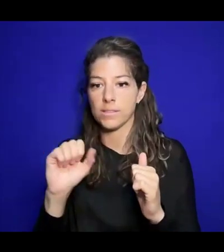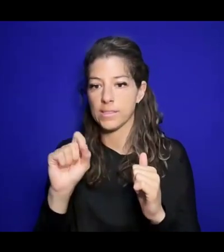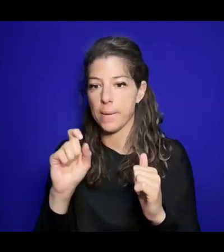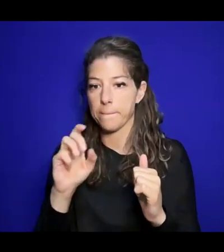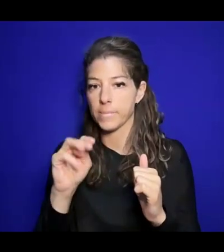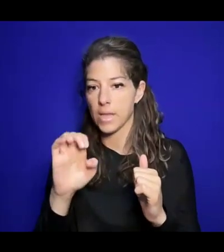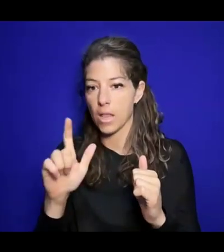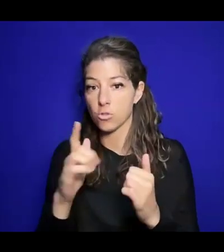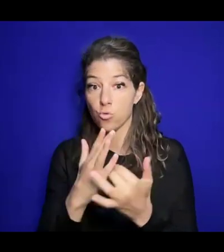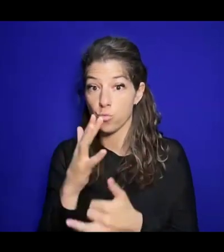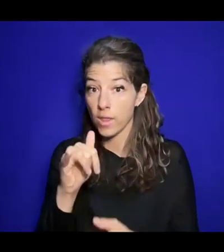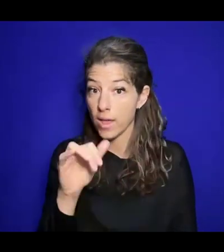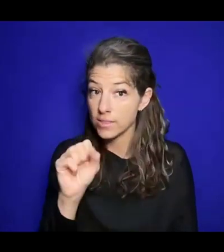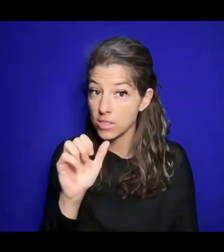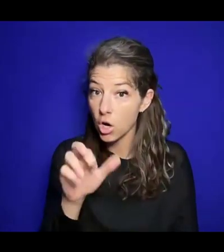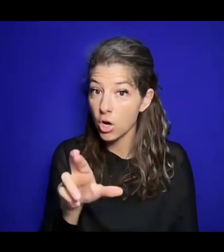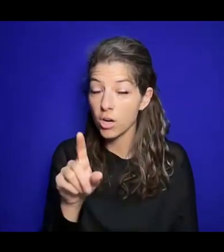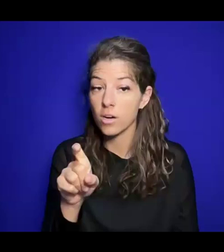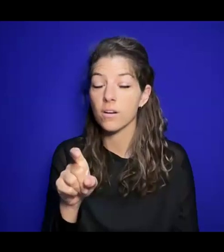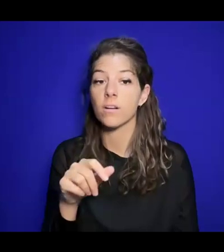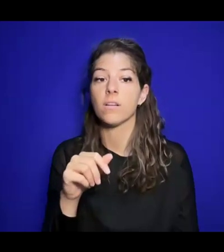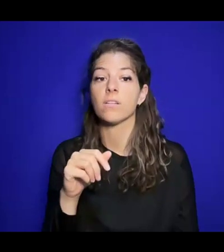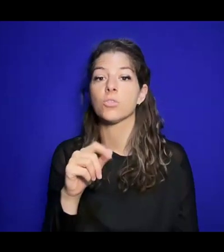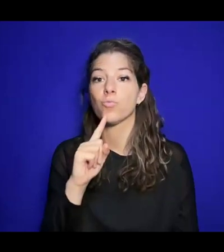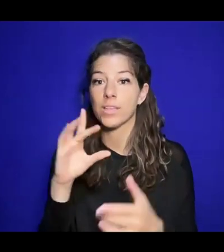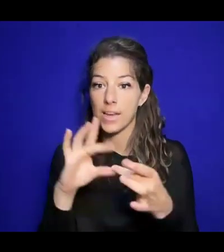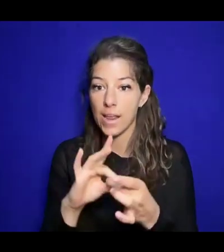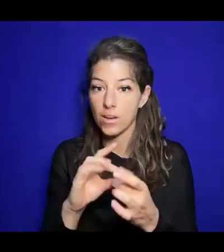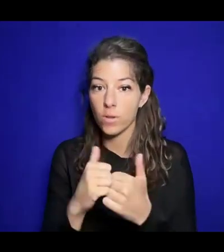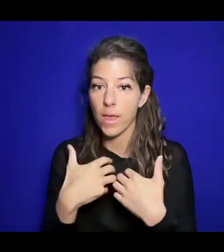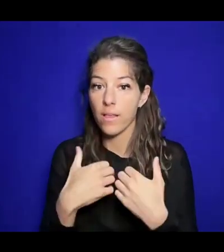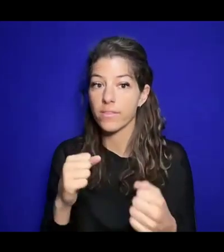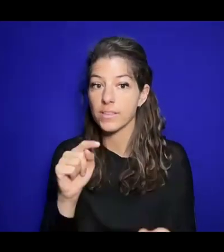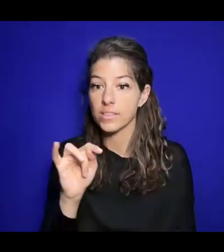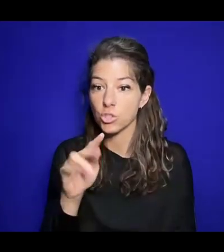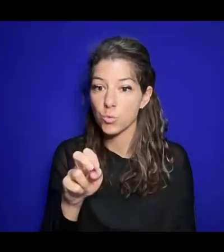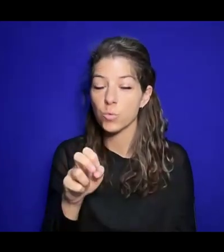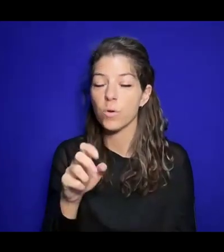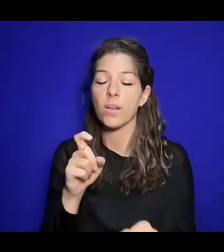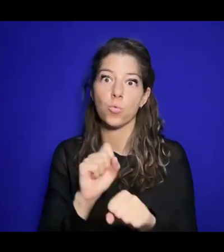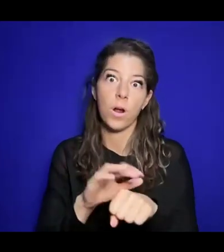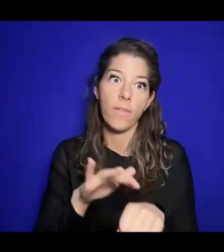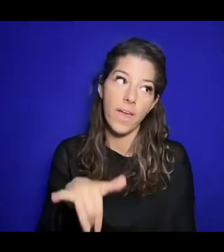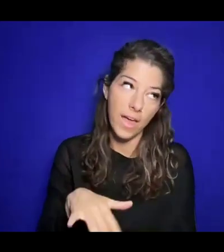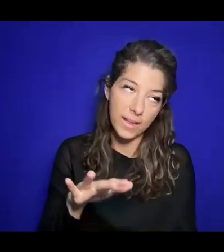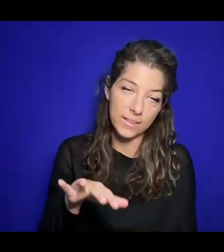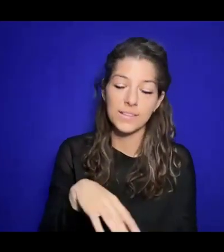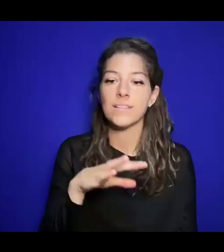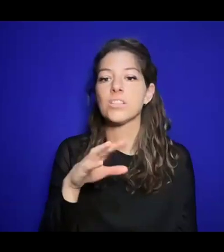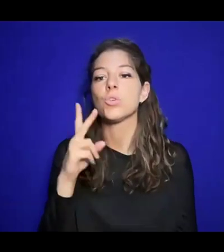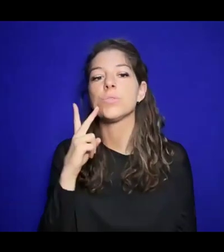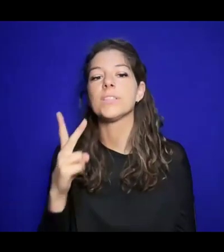through that scar to connect with the healthy tissue? So they had to work on that. So you